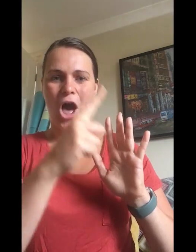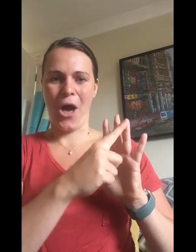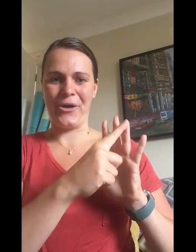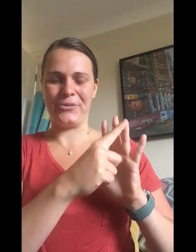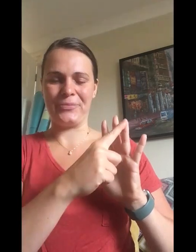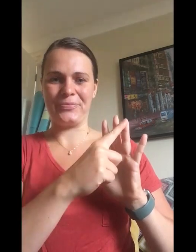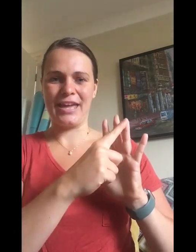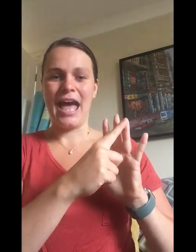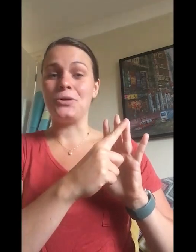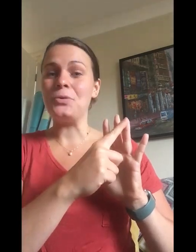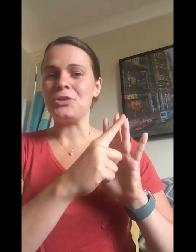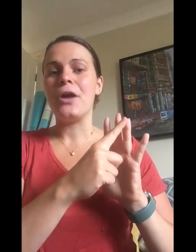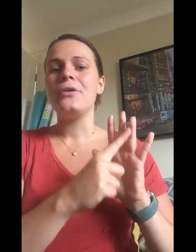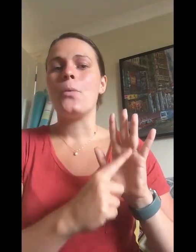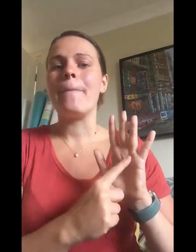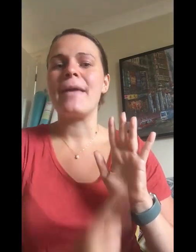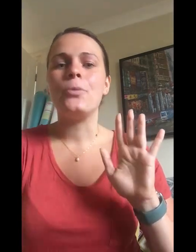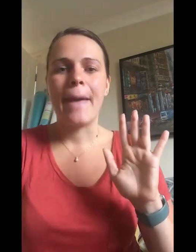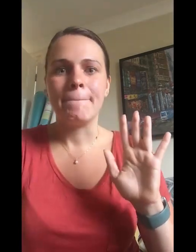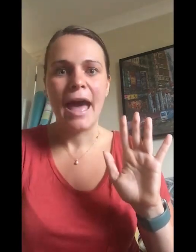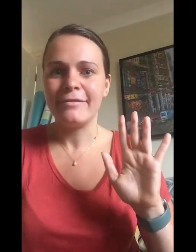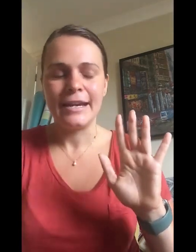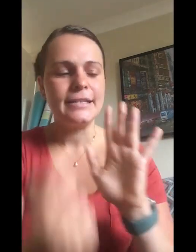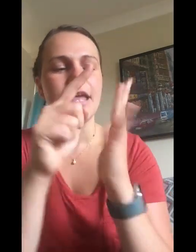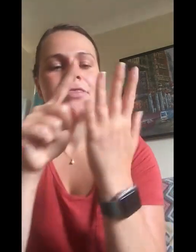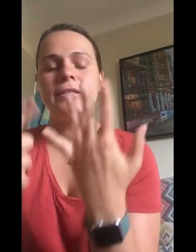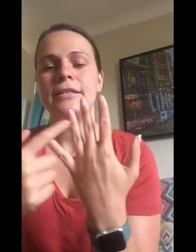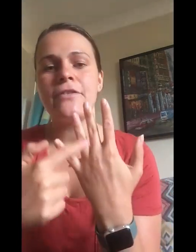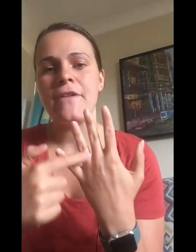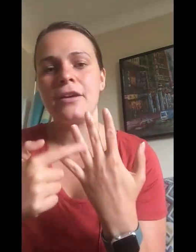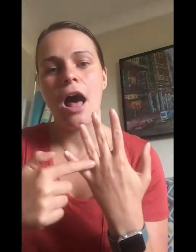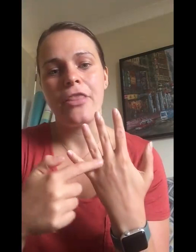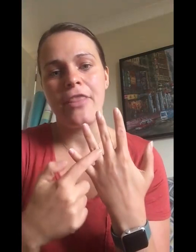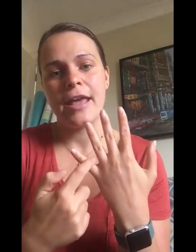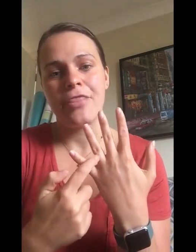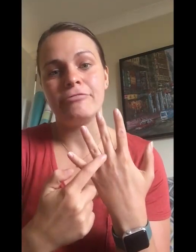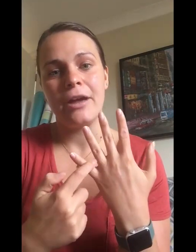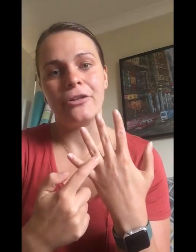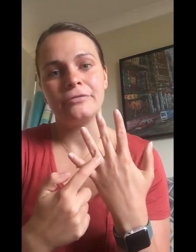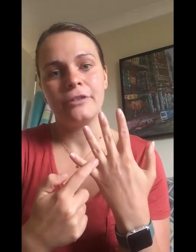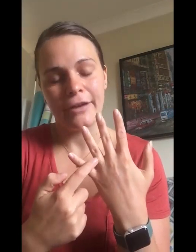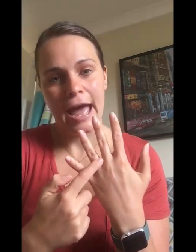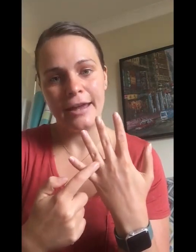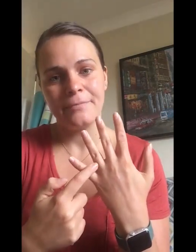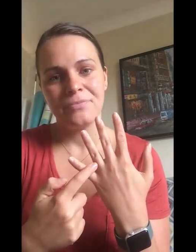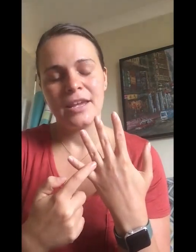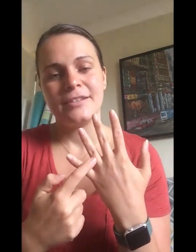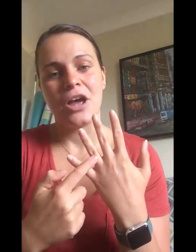O. And also, when people get married, this is the finger that they get the ring on, okay? So you